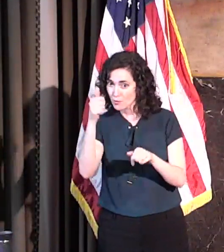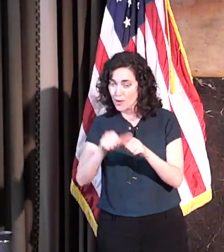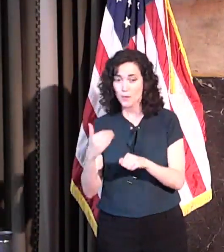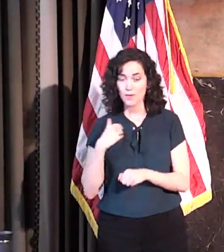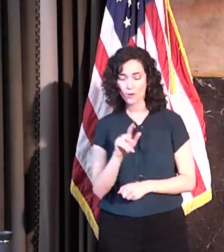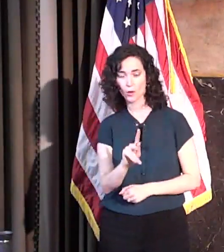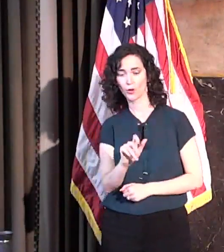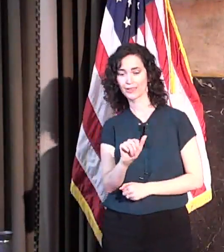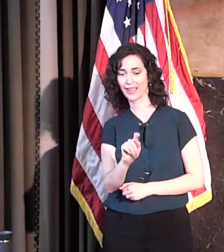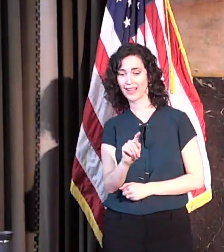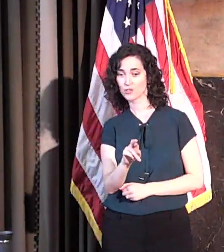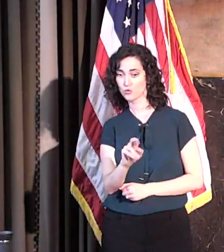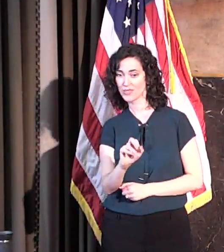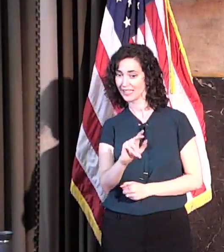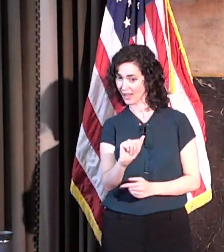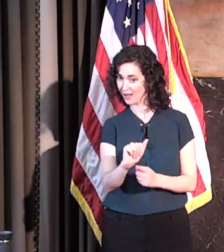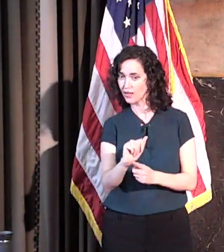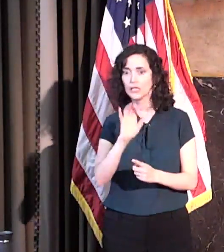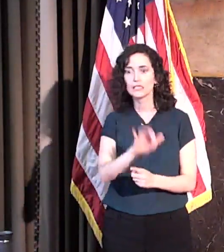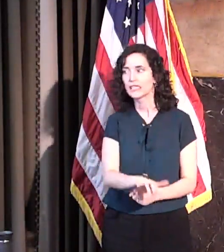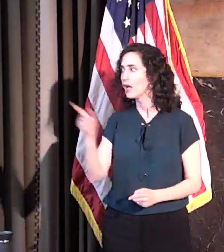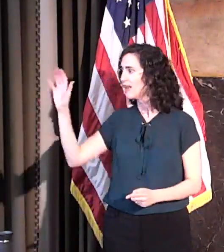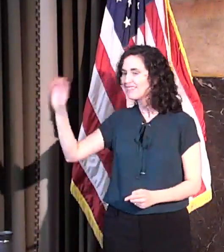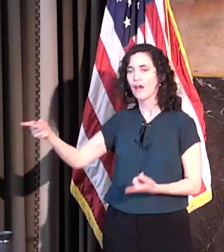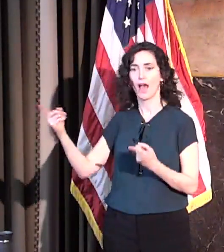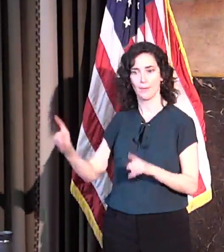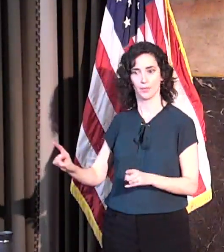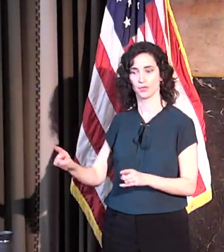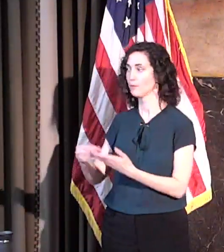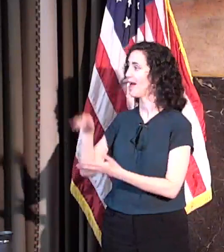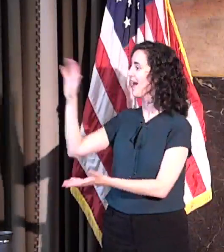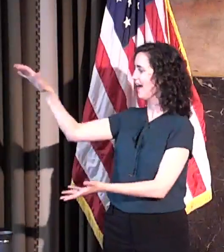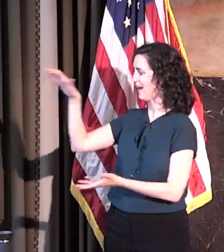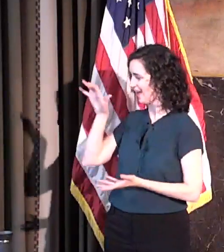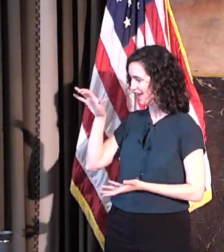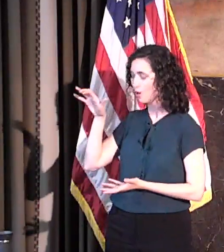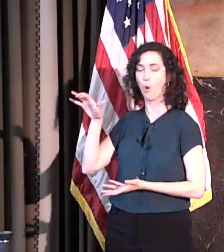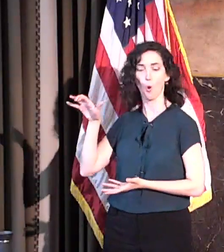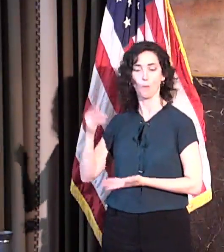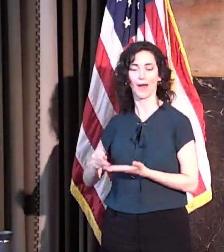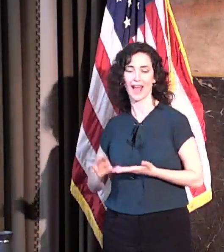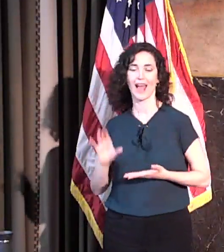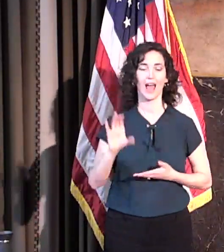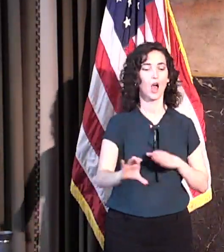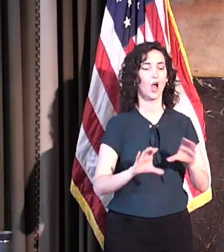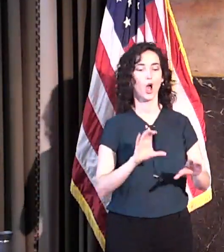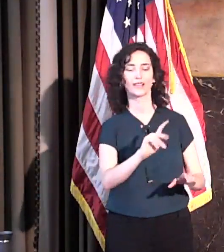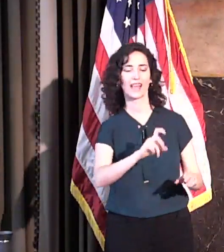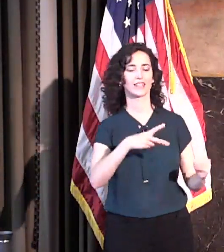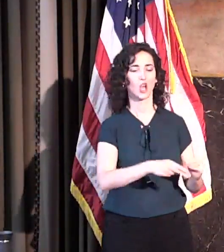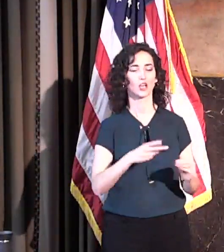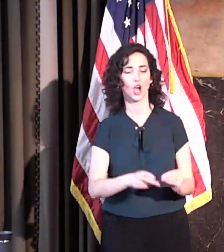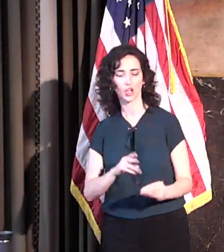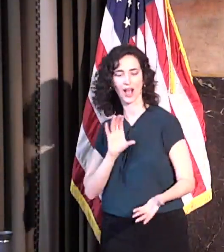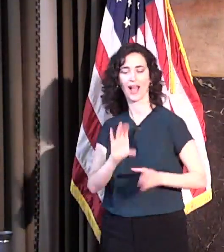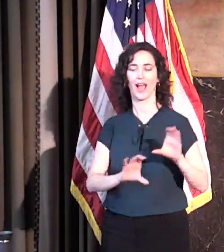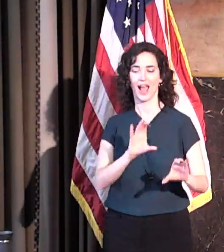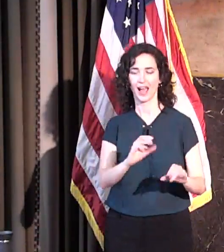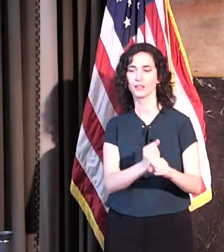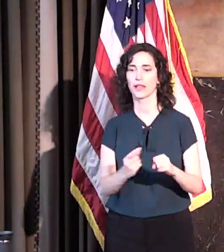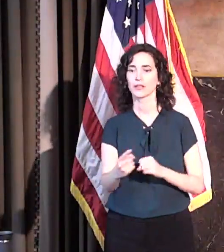recovery. And we should never make the same mistake, especially one that we're just